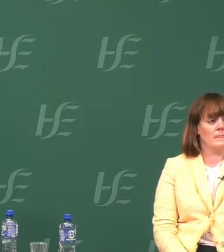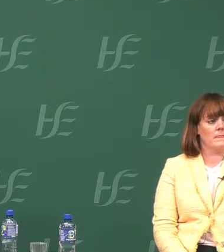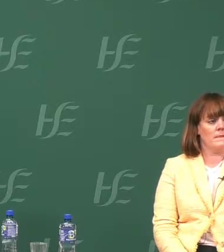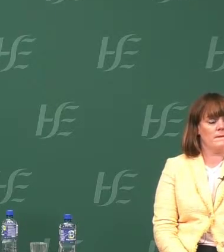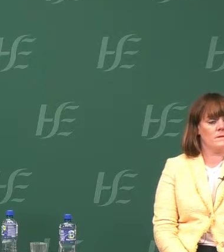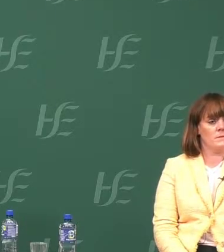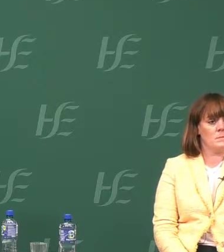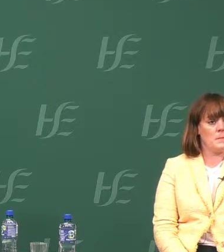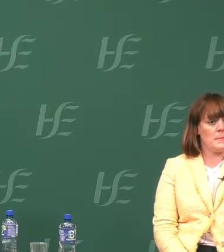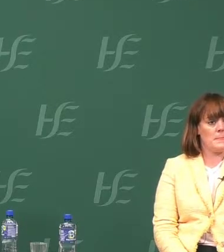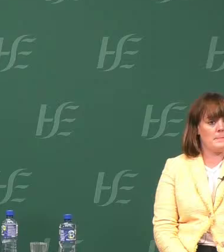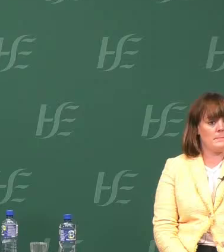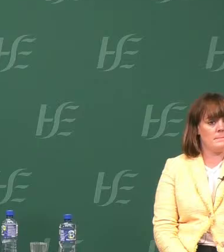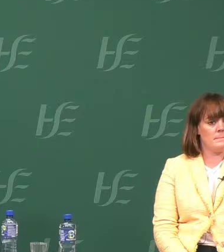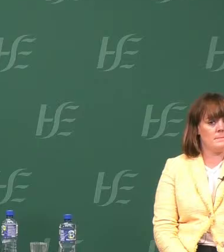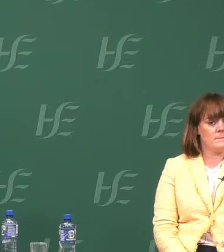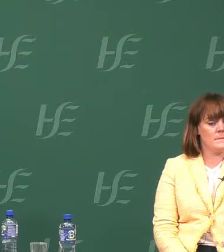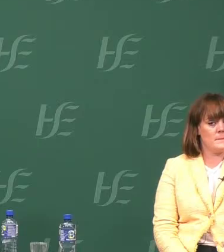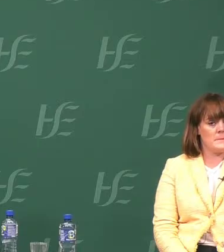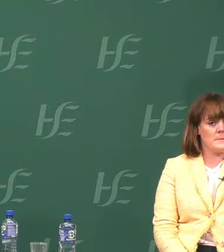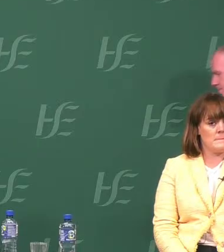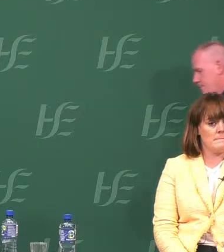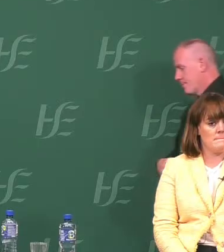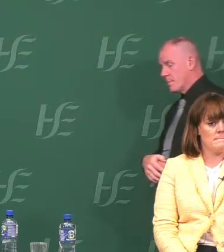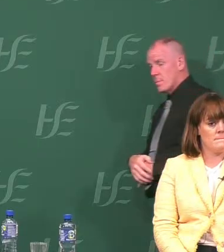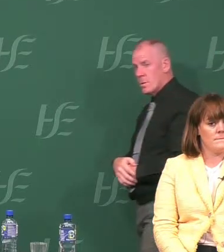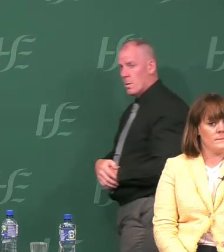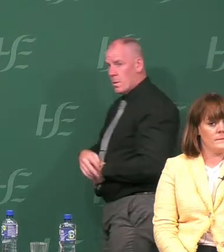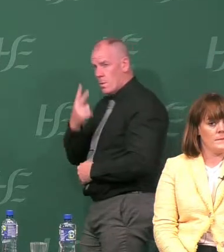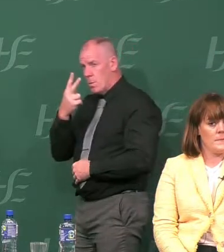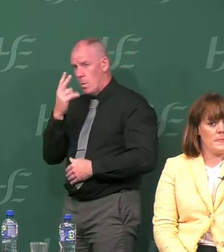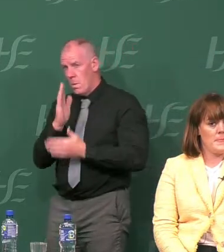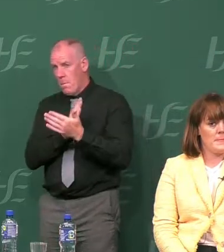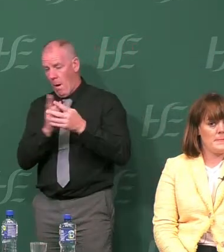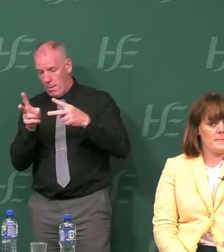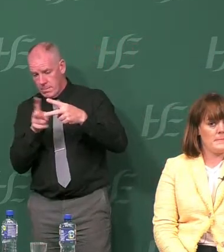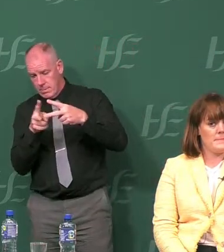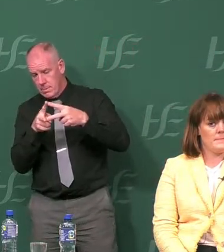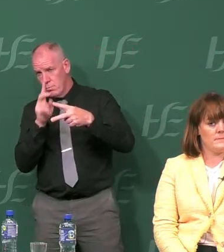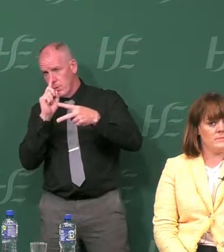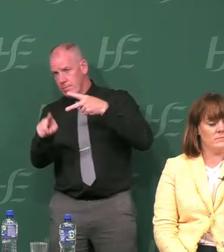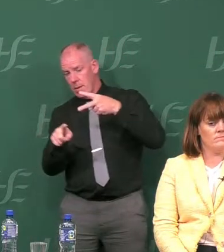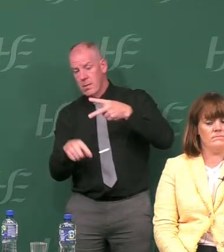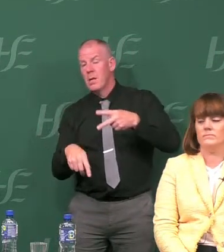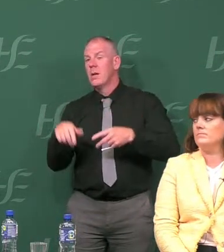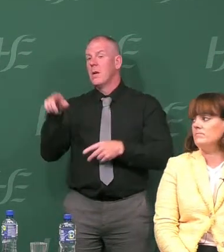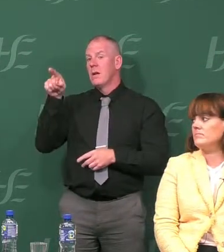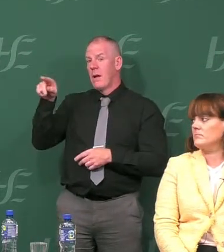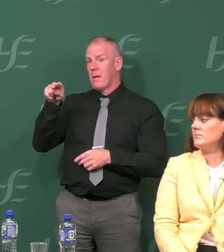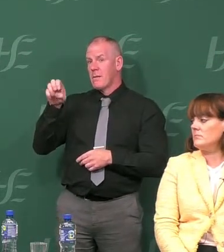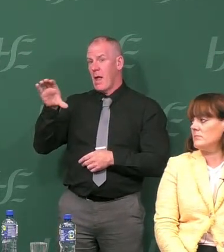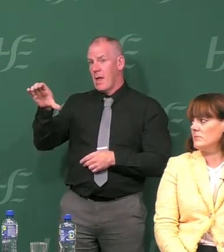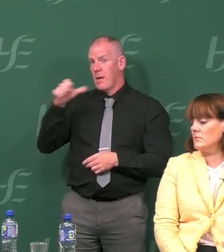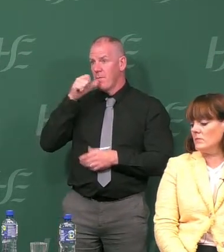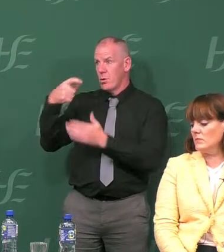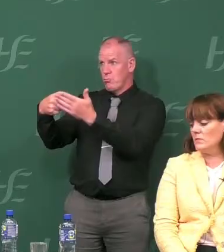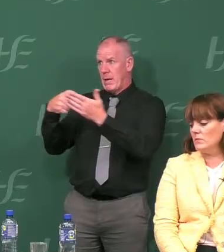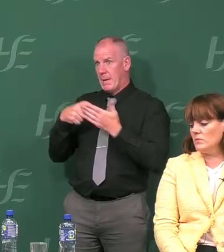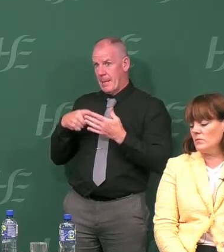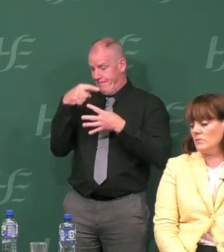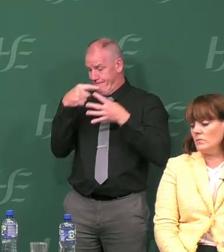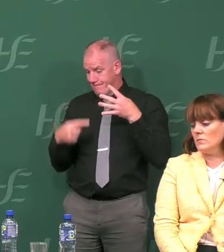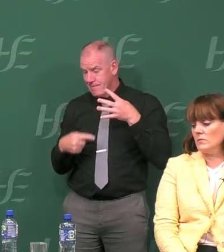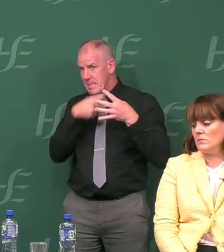instance? There's two parts to the question. I'll ask Damien just give a little bit more detail, but certainly in the NIAC recommendations, they did set